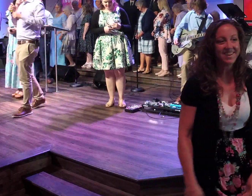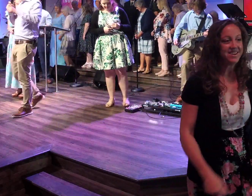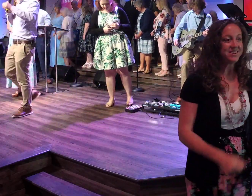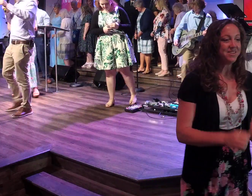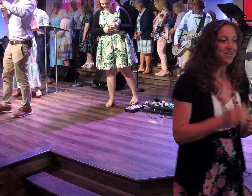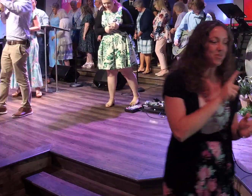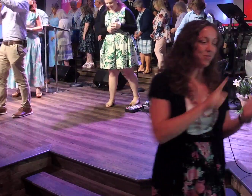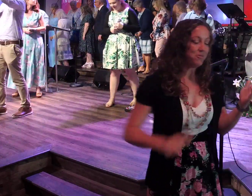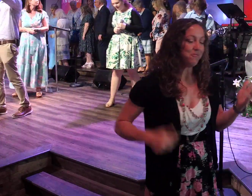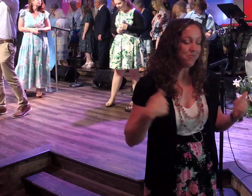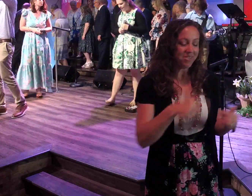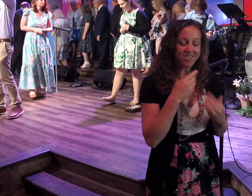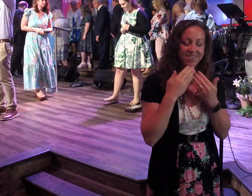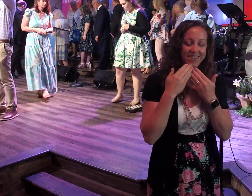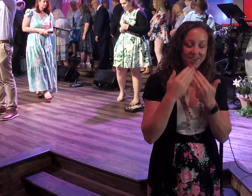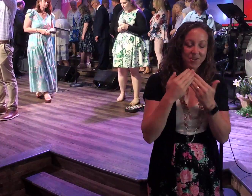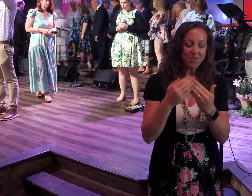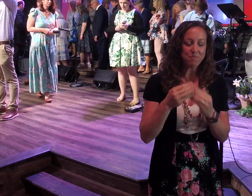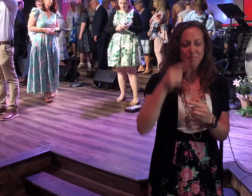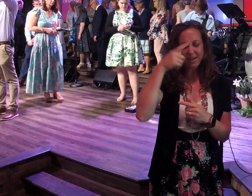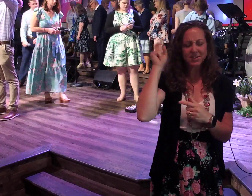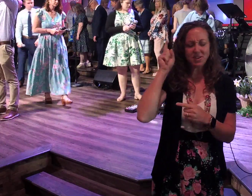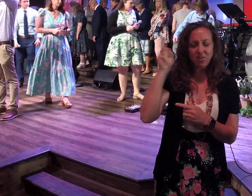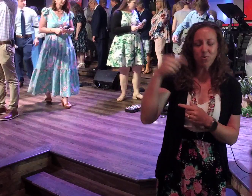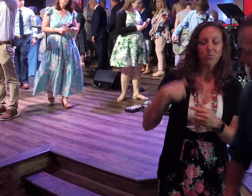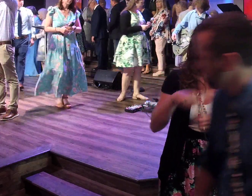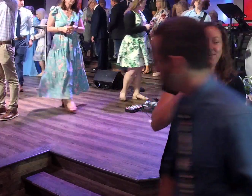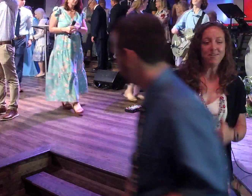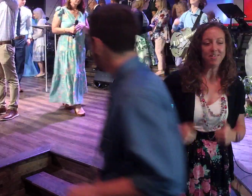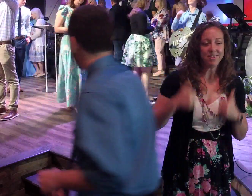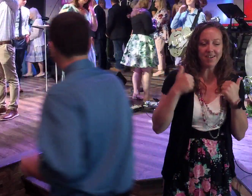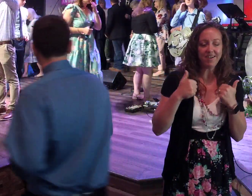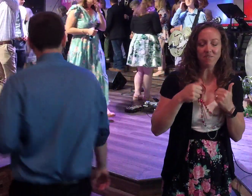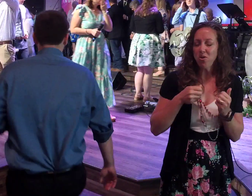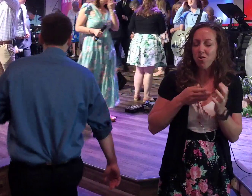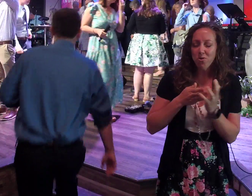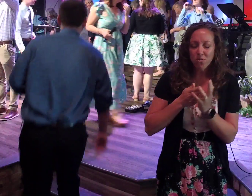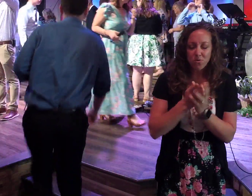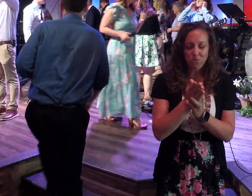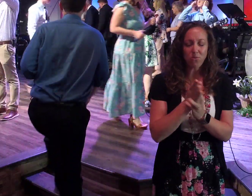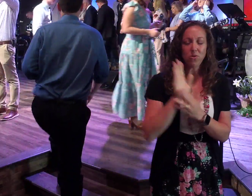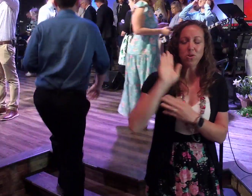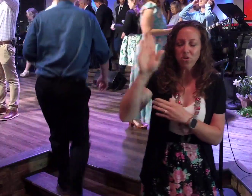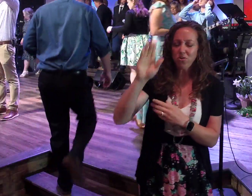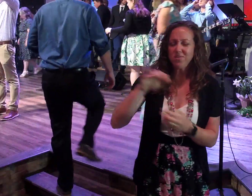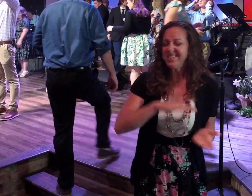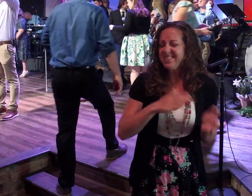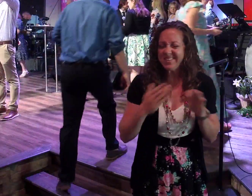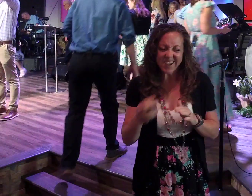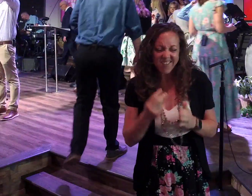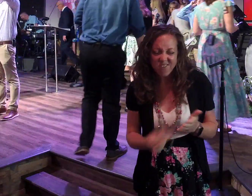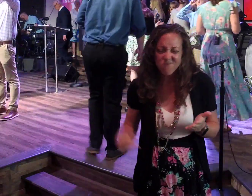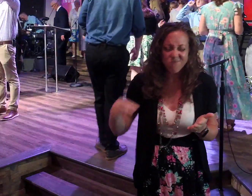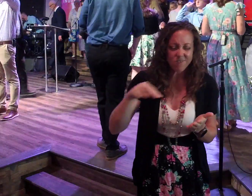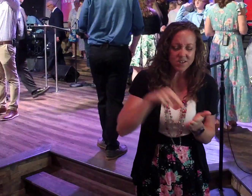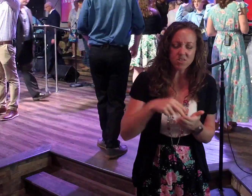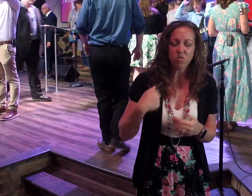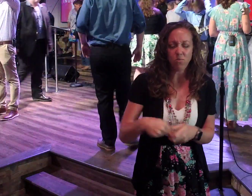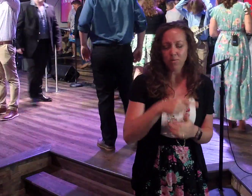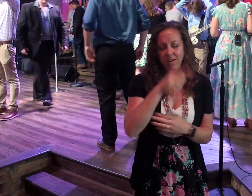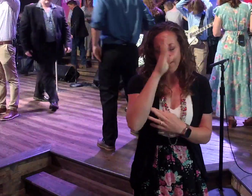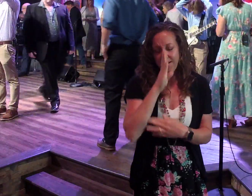just thank you, God, because of you, we are alive. It is only through your death and resurrection, God, that